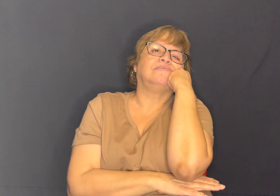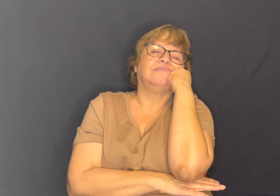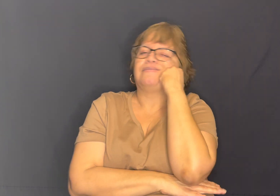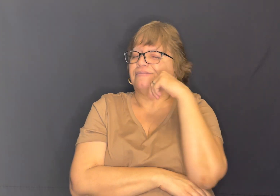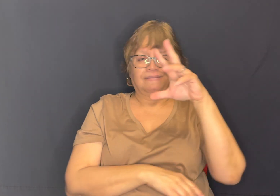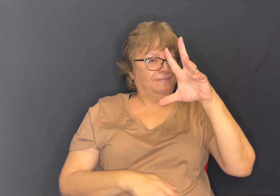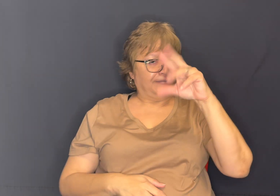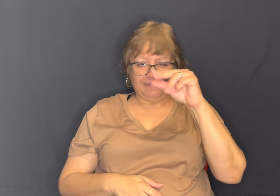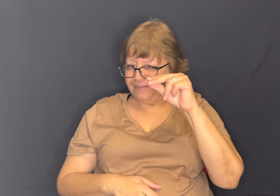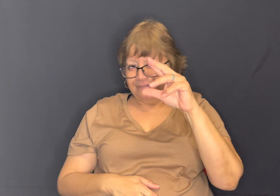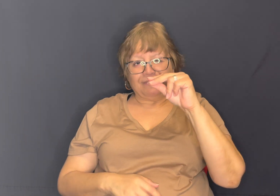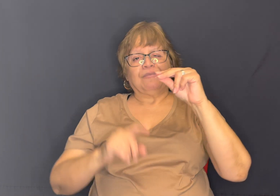wait either.